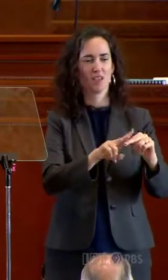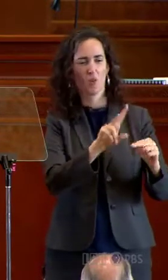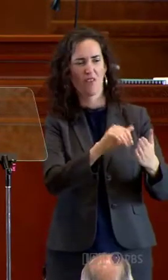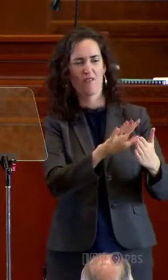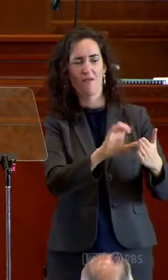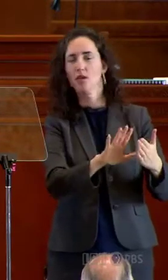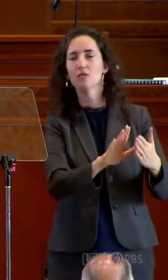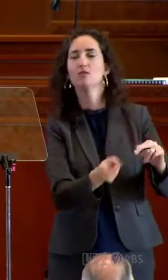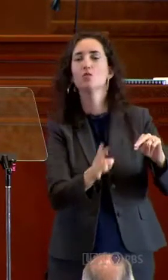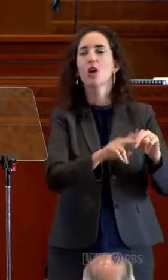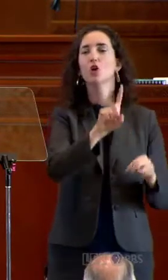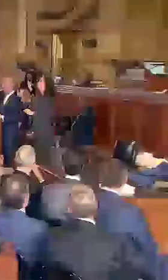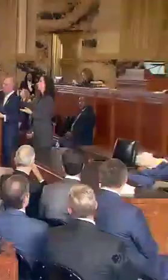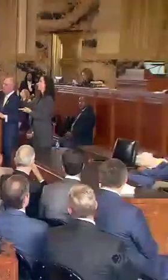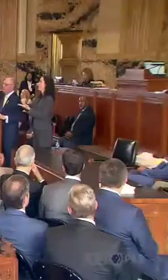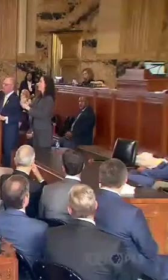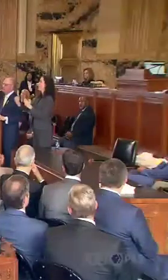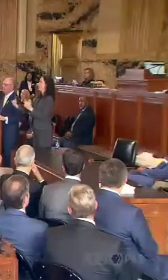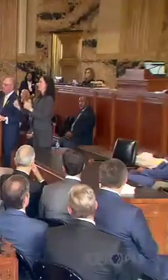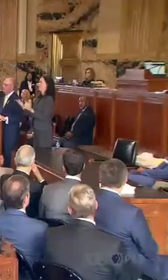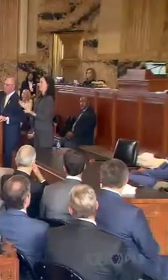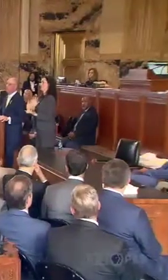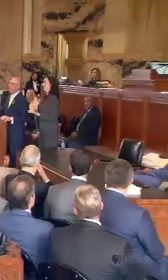is the least that we can do.